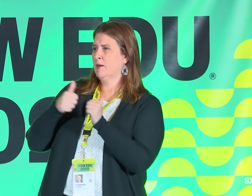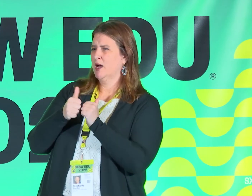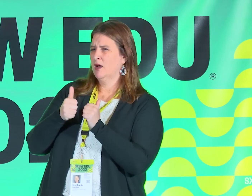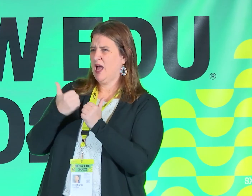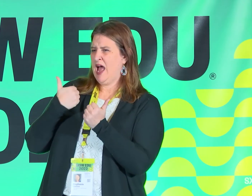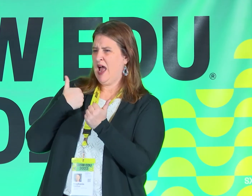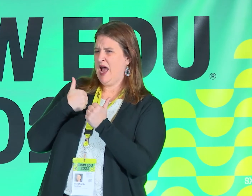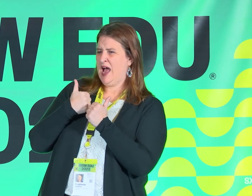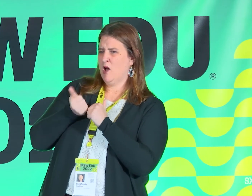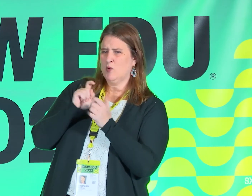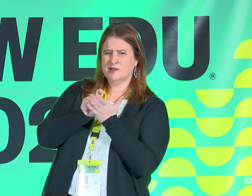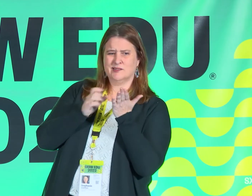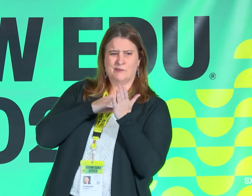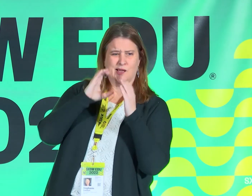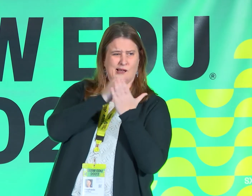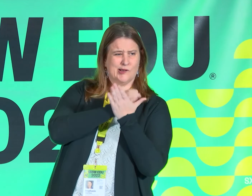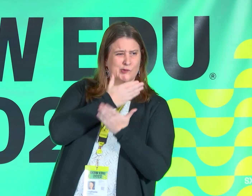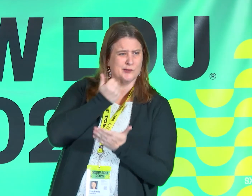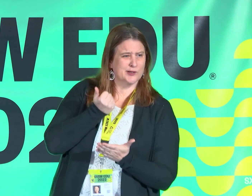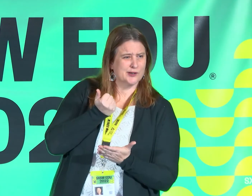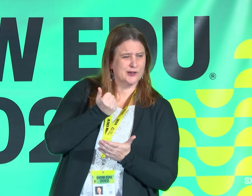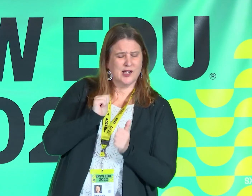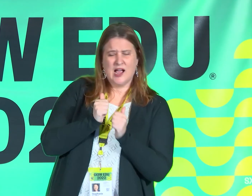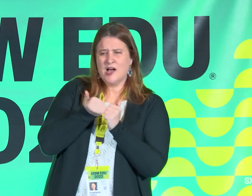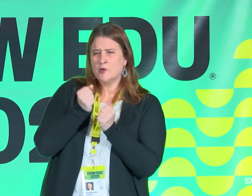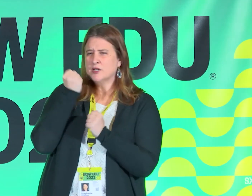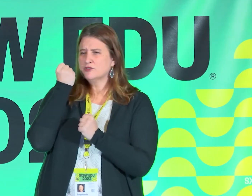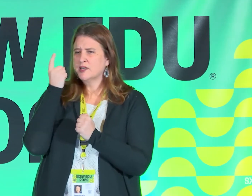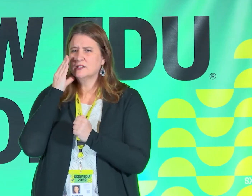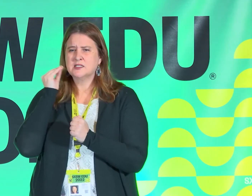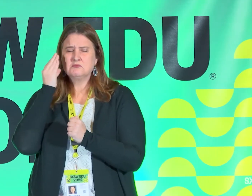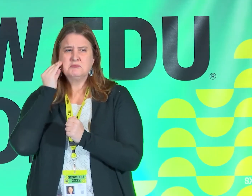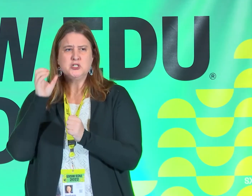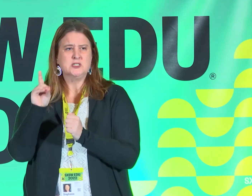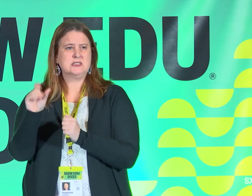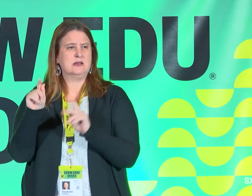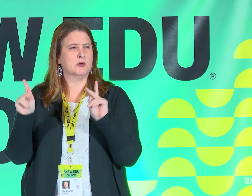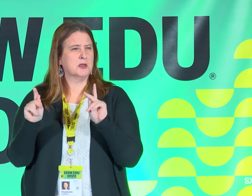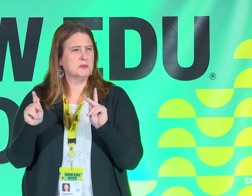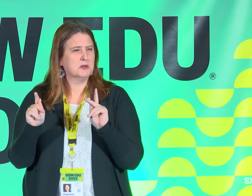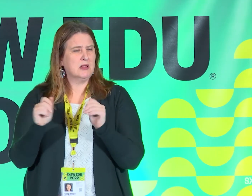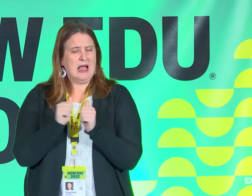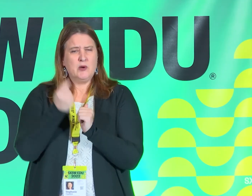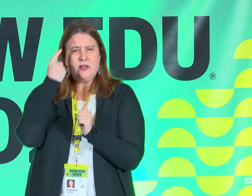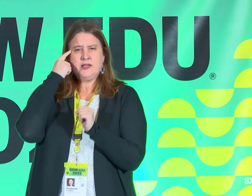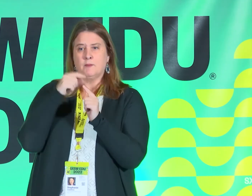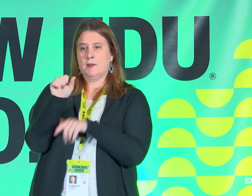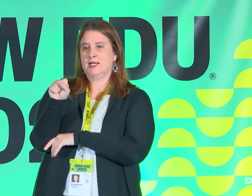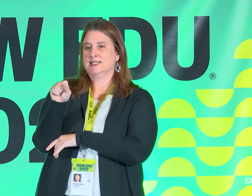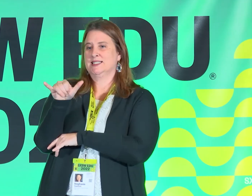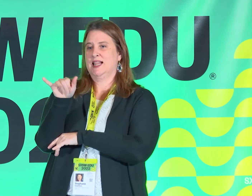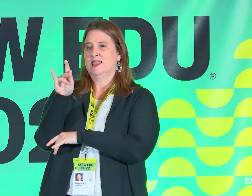who are learning from them about how to best design their courses, how to improve them, how to understand that lived experience